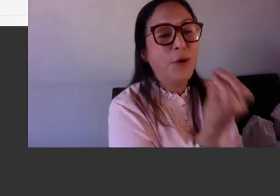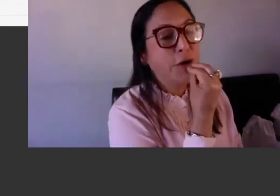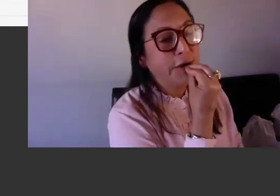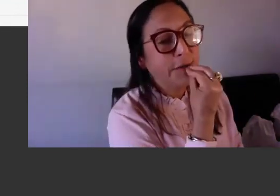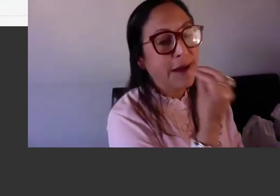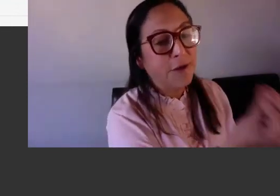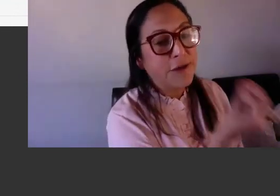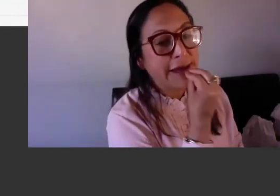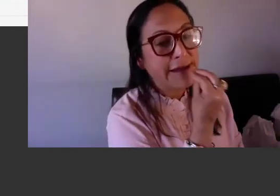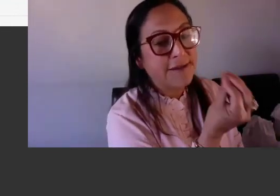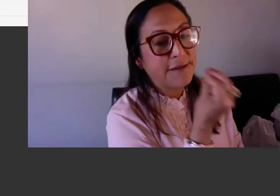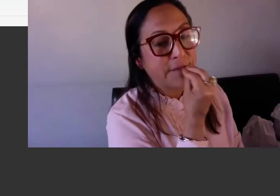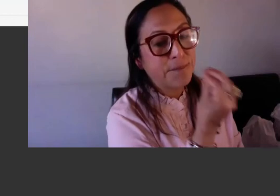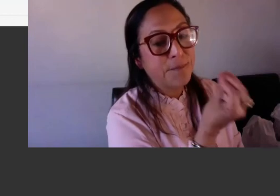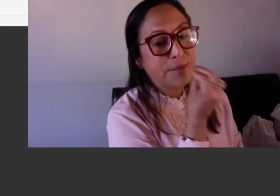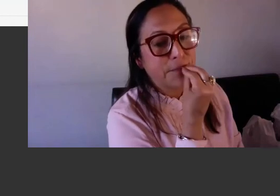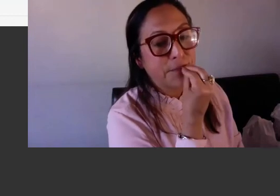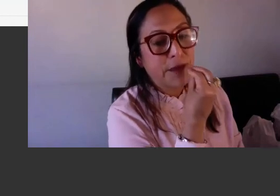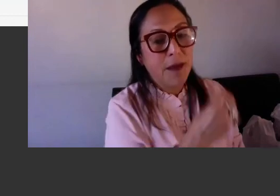and put it in your mouth. Eat.